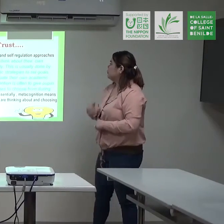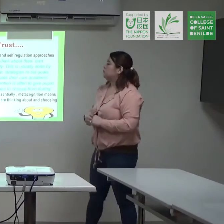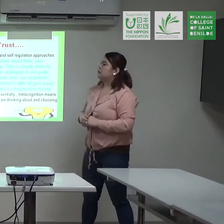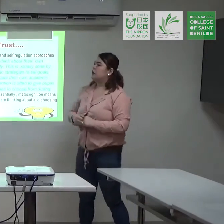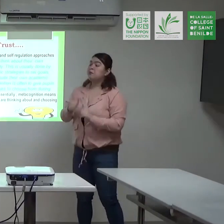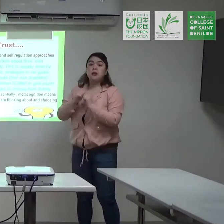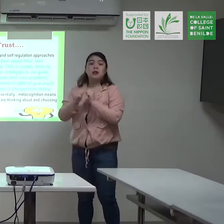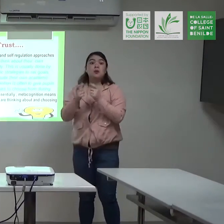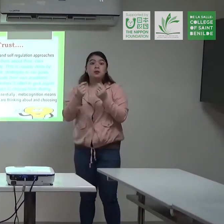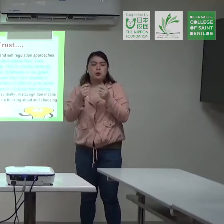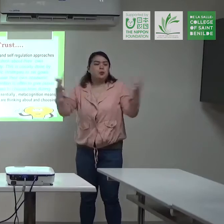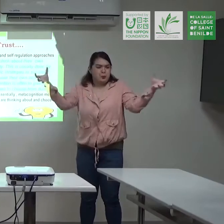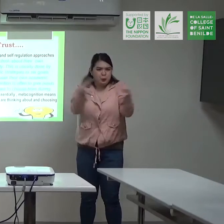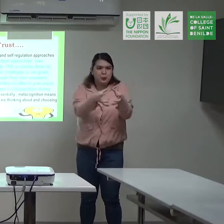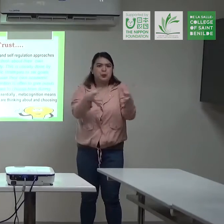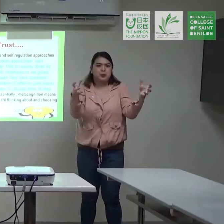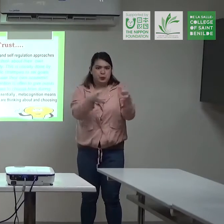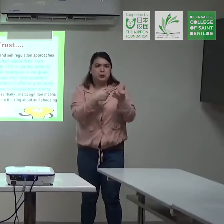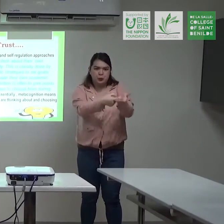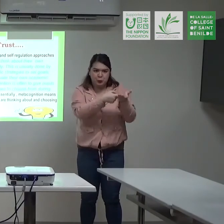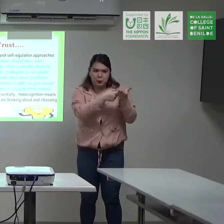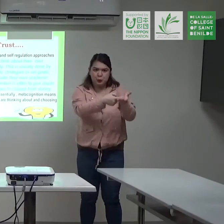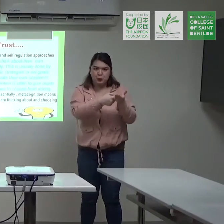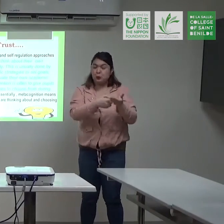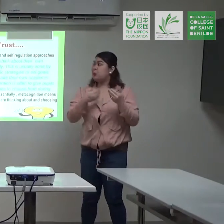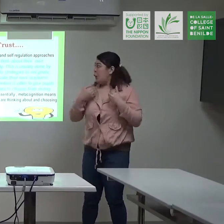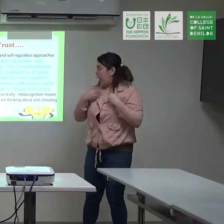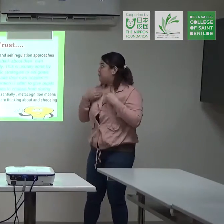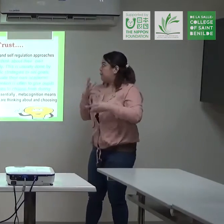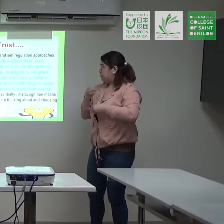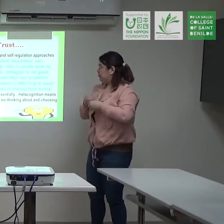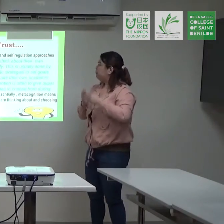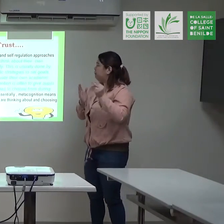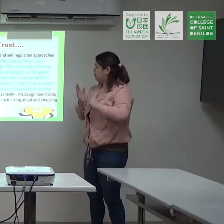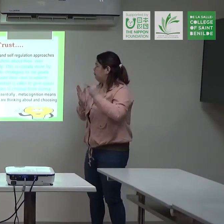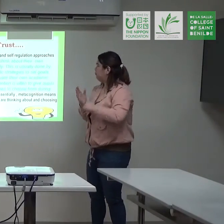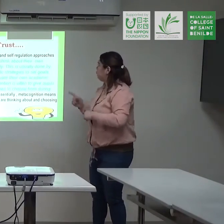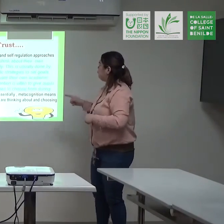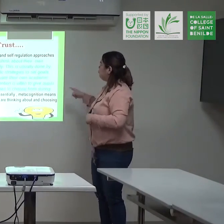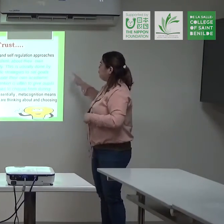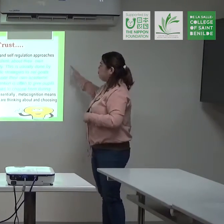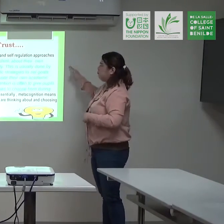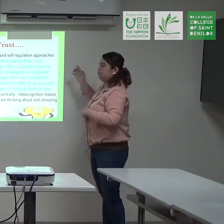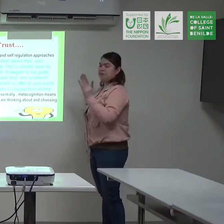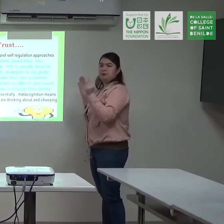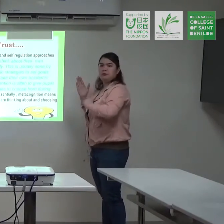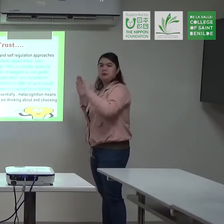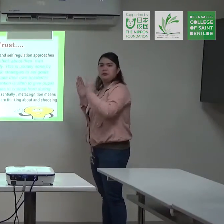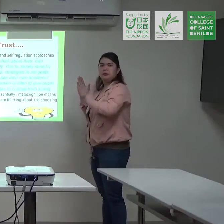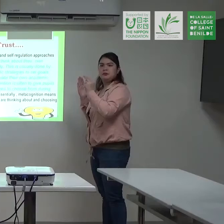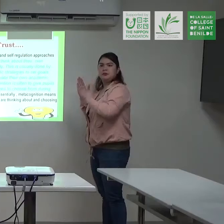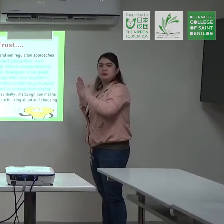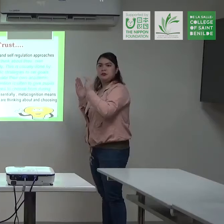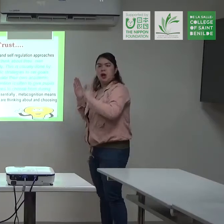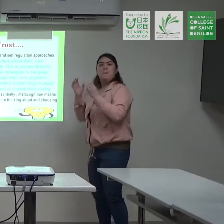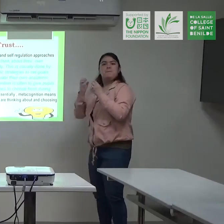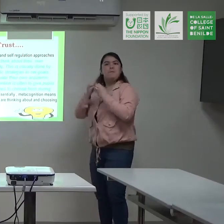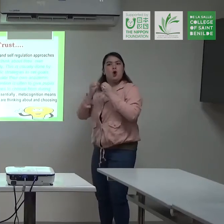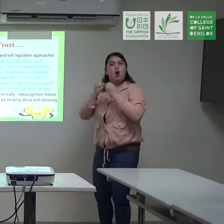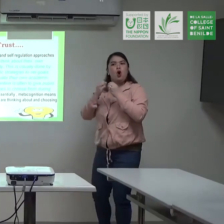go together. According to Southern, it aims to help learners think about their own learning